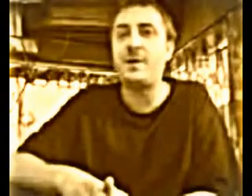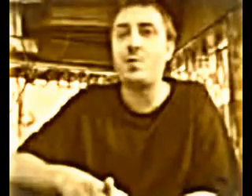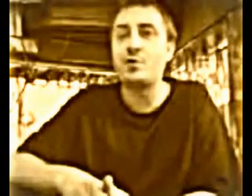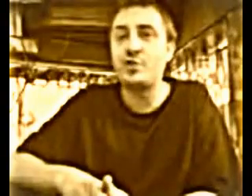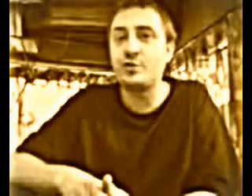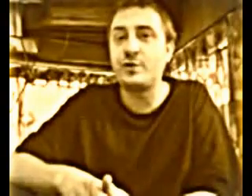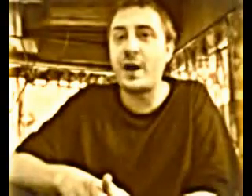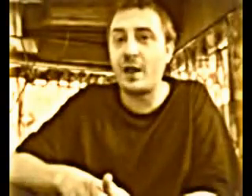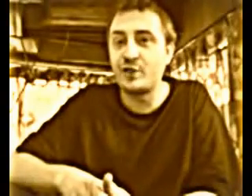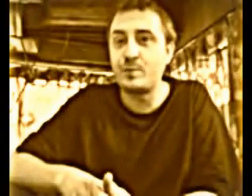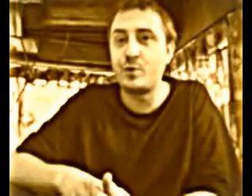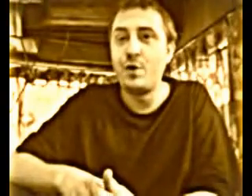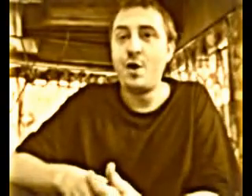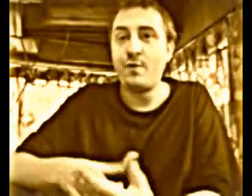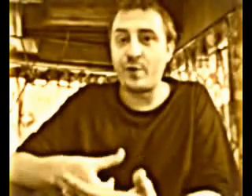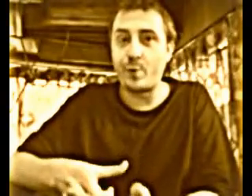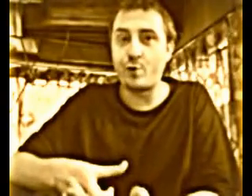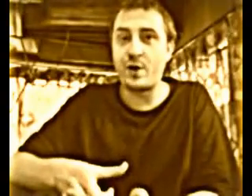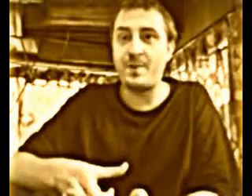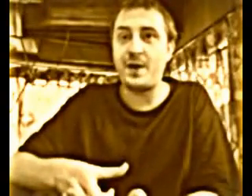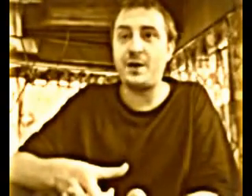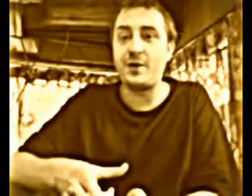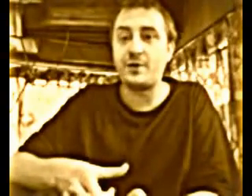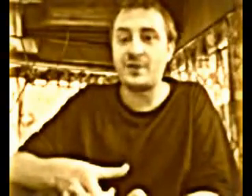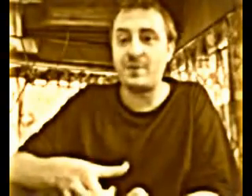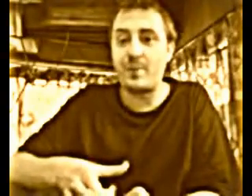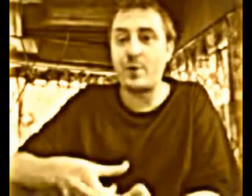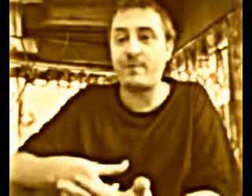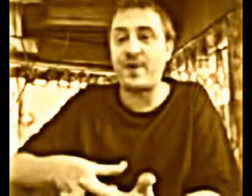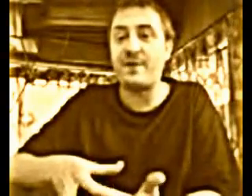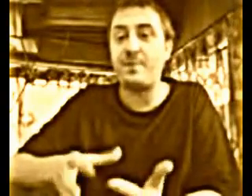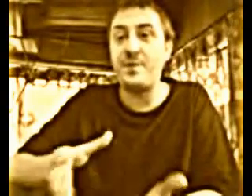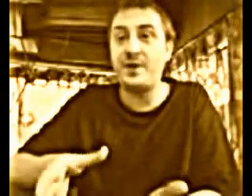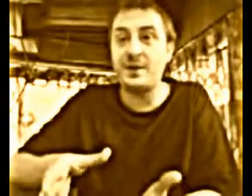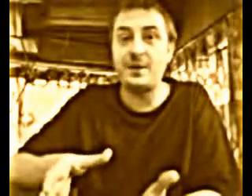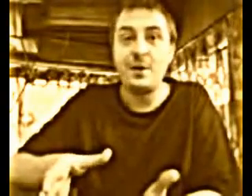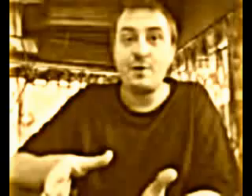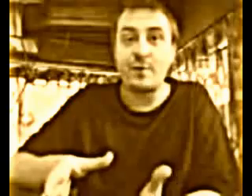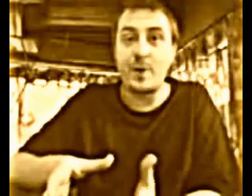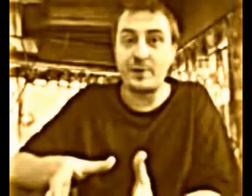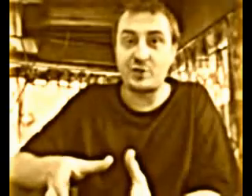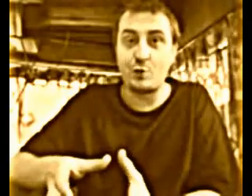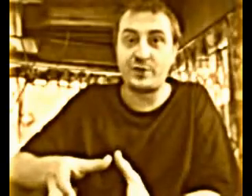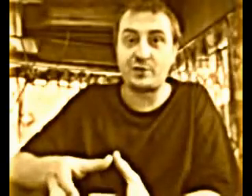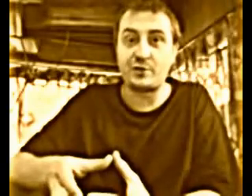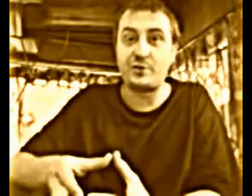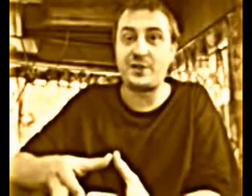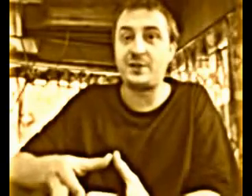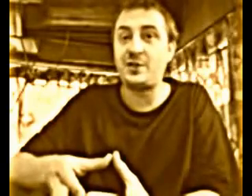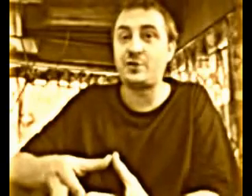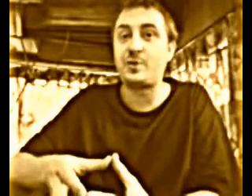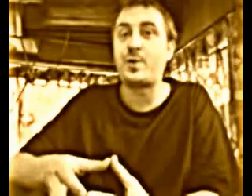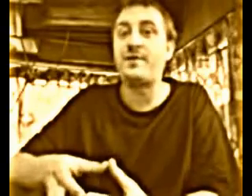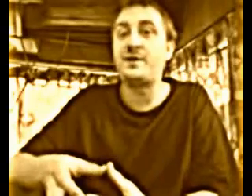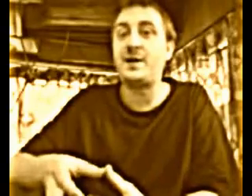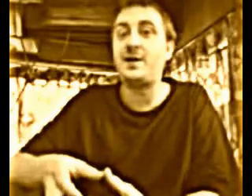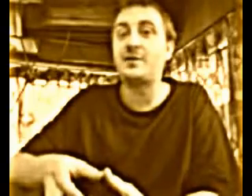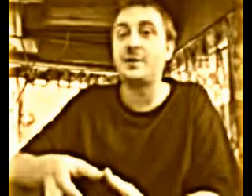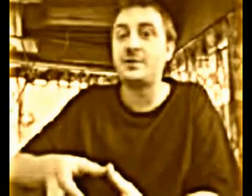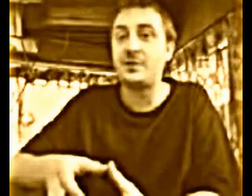more children eligible for the program and another $7.5 million for public school districts to send teachers to private daycare centers to